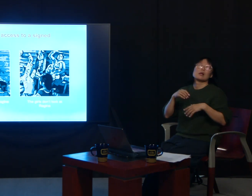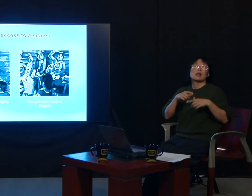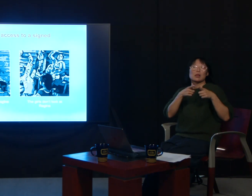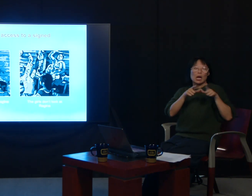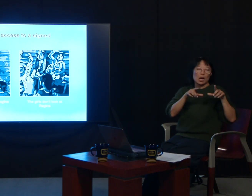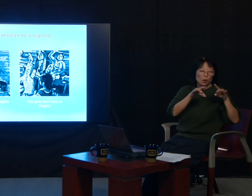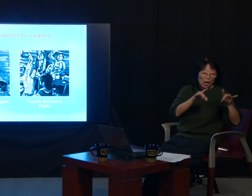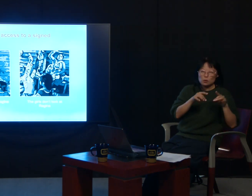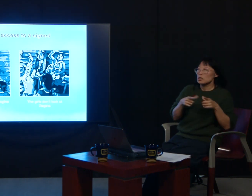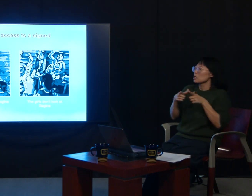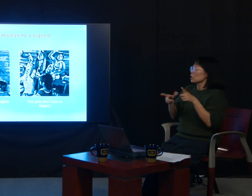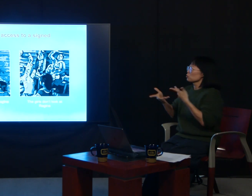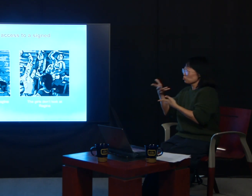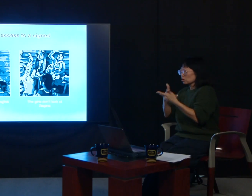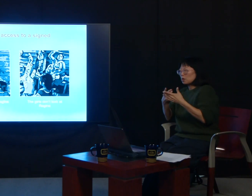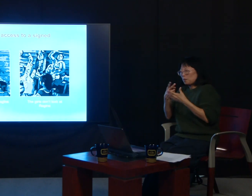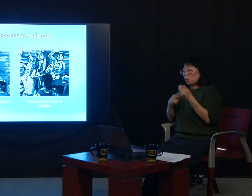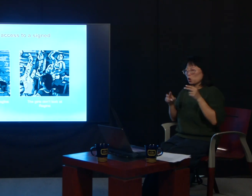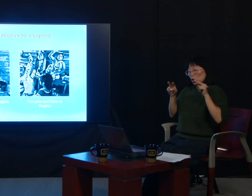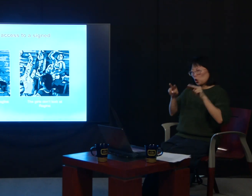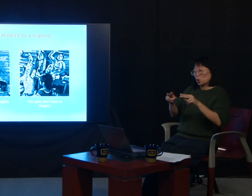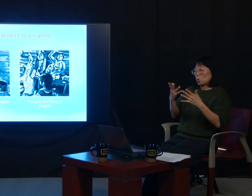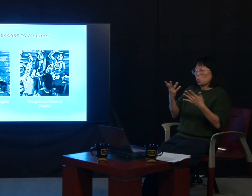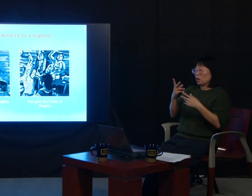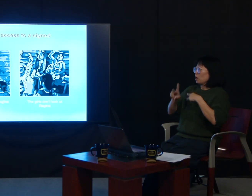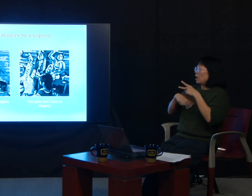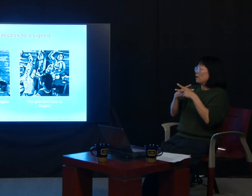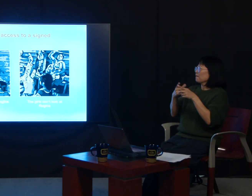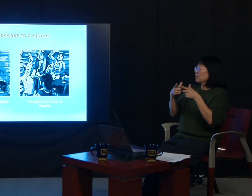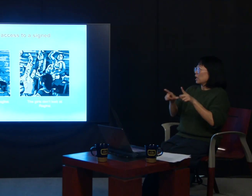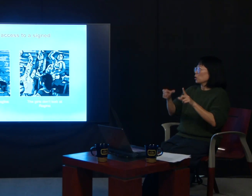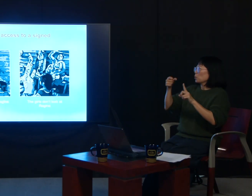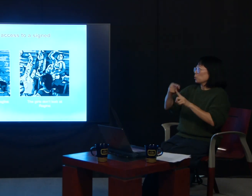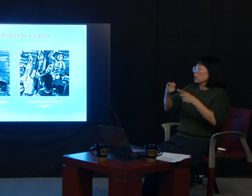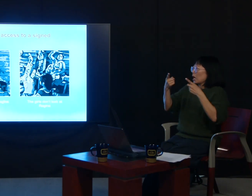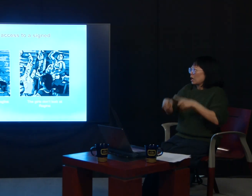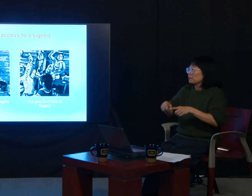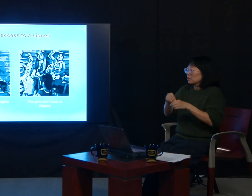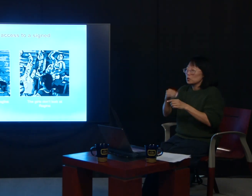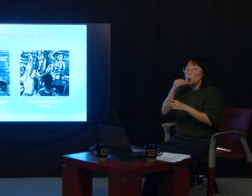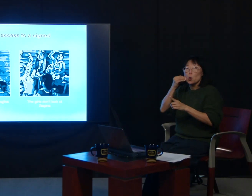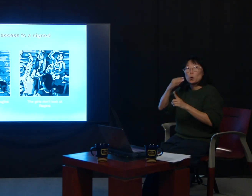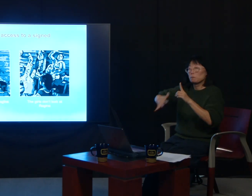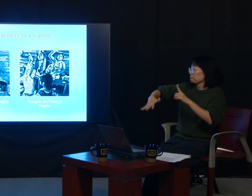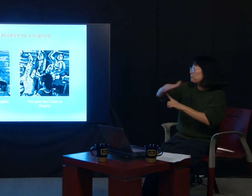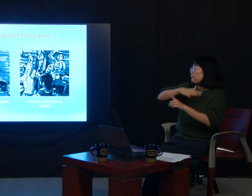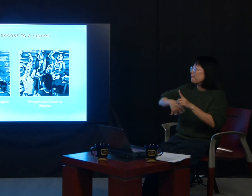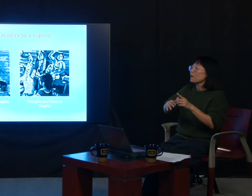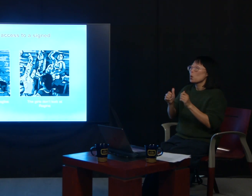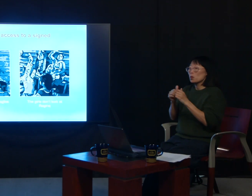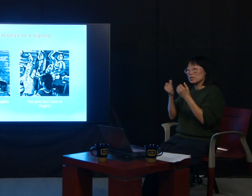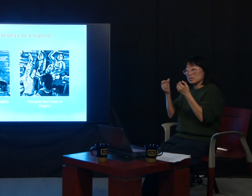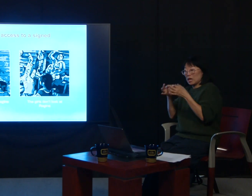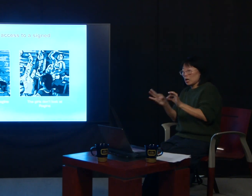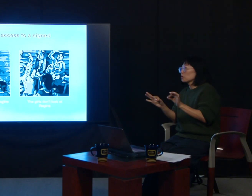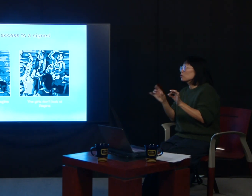So language acquisition and language socialization are two different kinds of language input that happens in the home environment. With sign language,